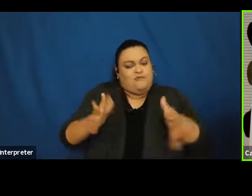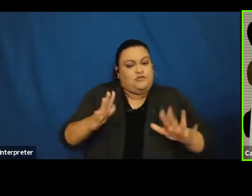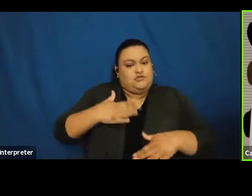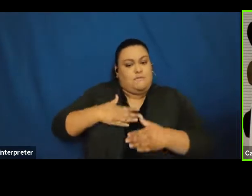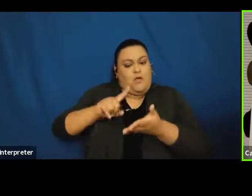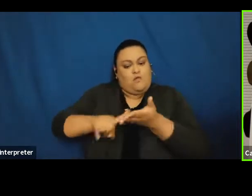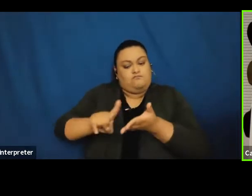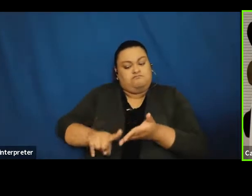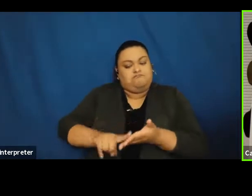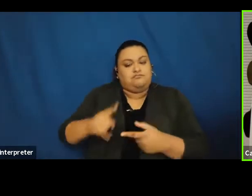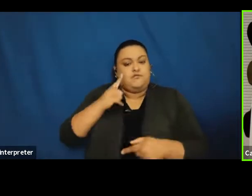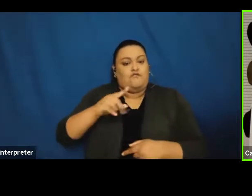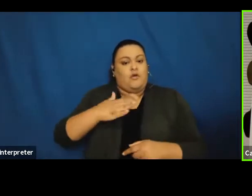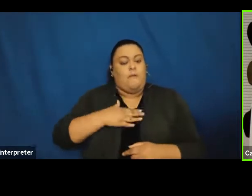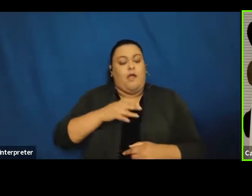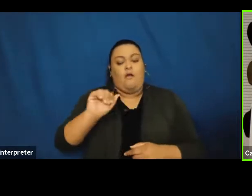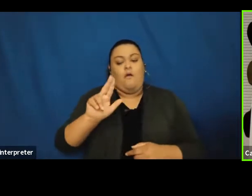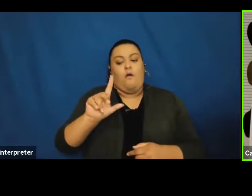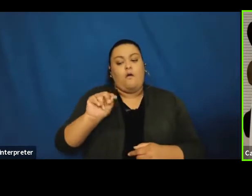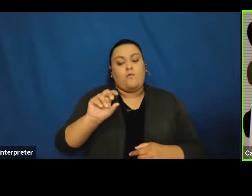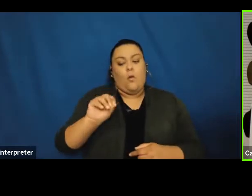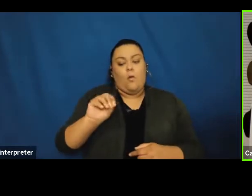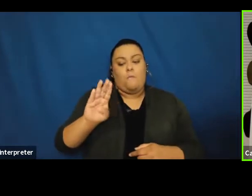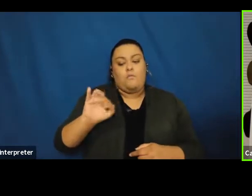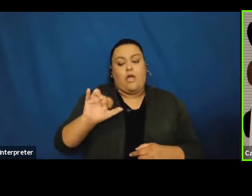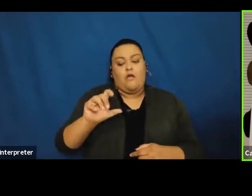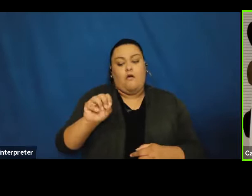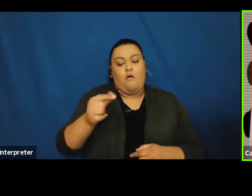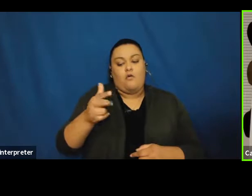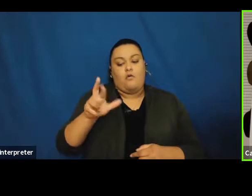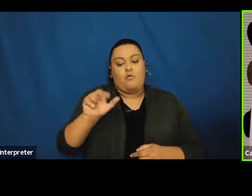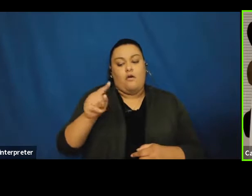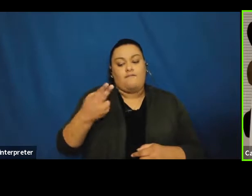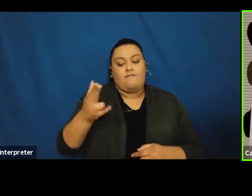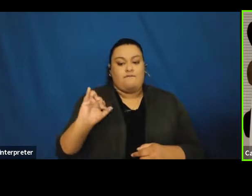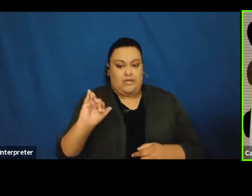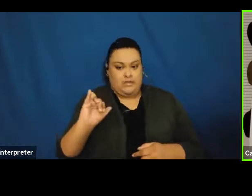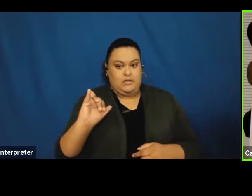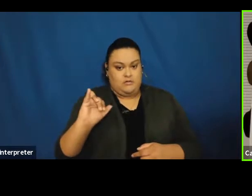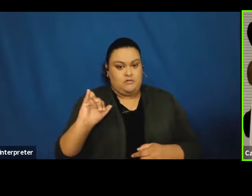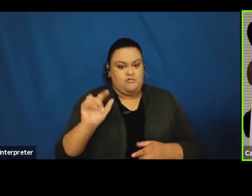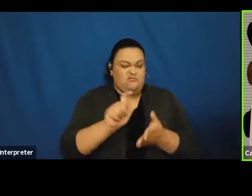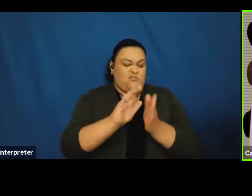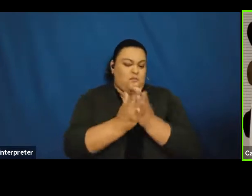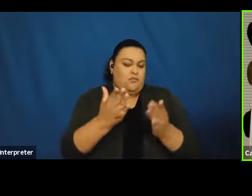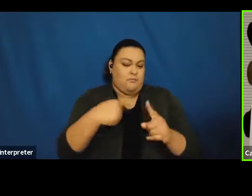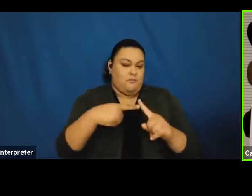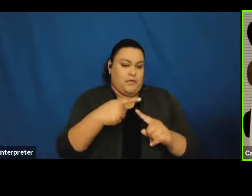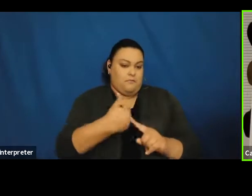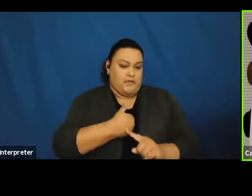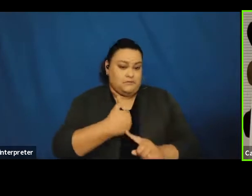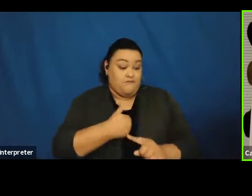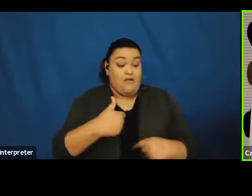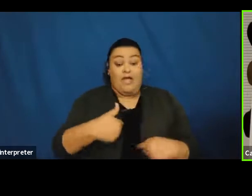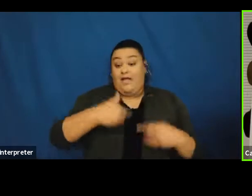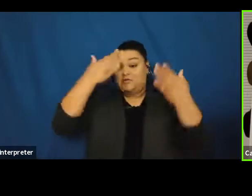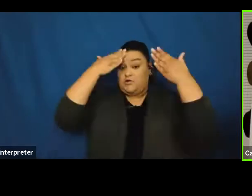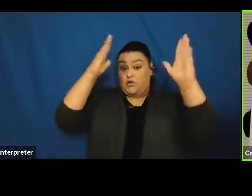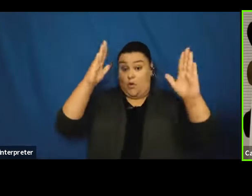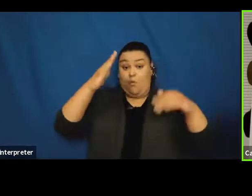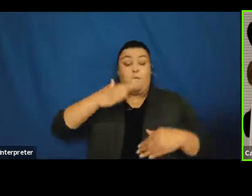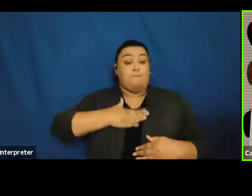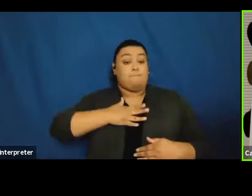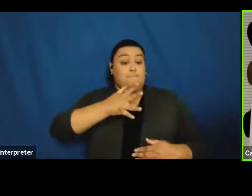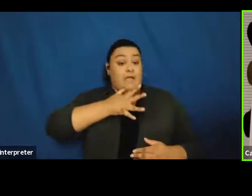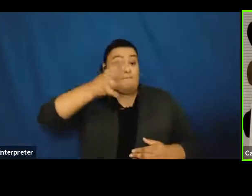from autobiography. And so a lot of people didn't know how that happened. I did not know that my parents, who